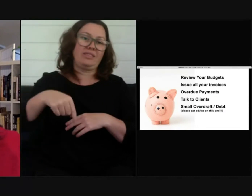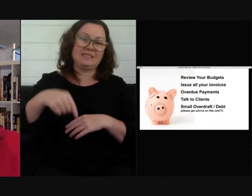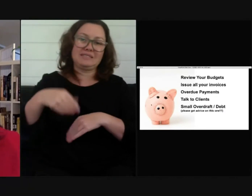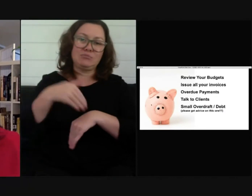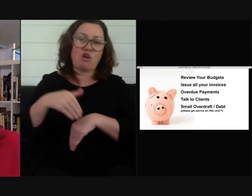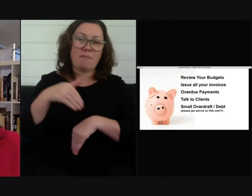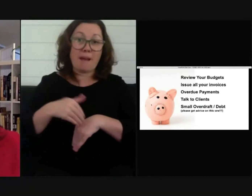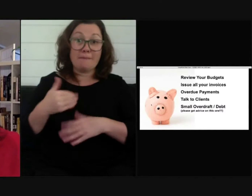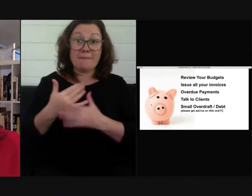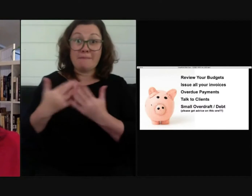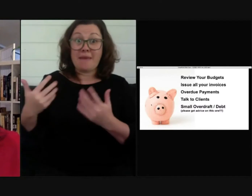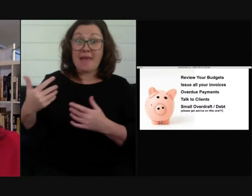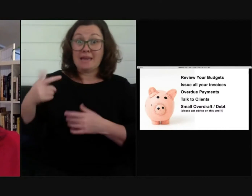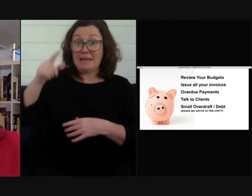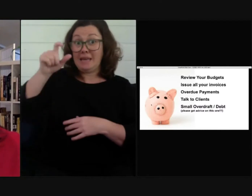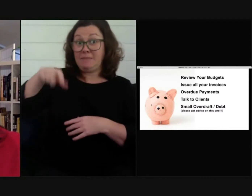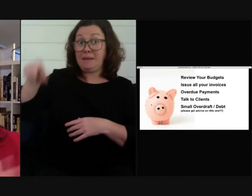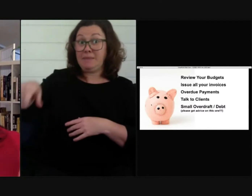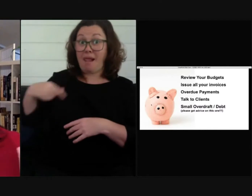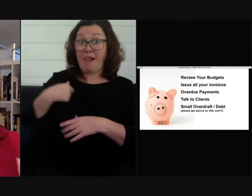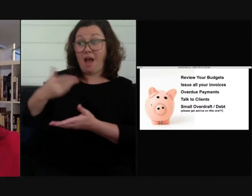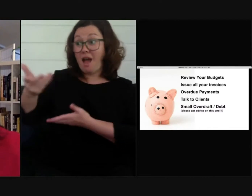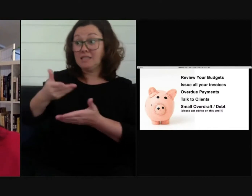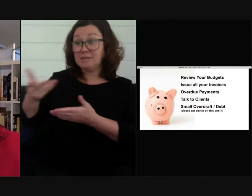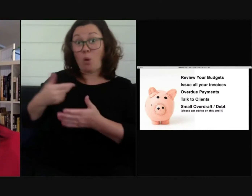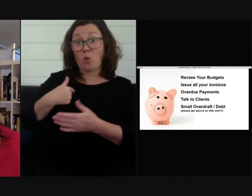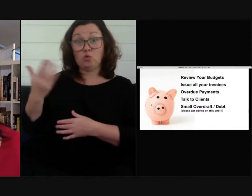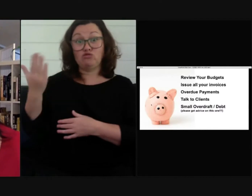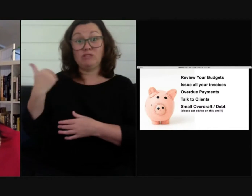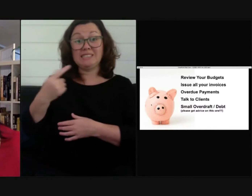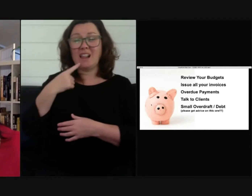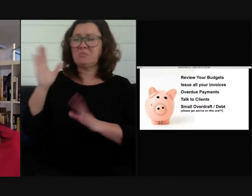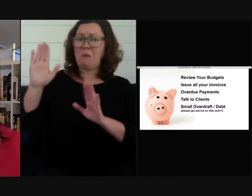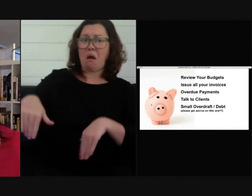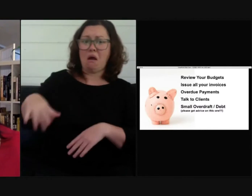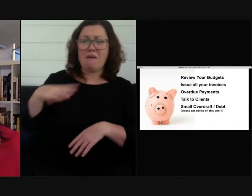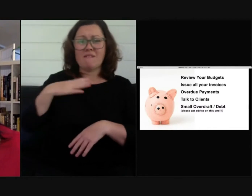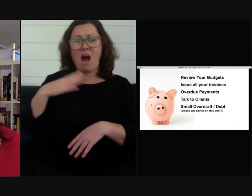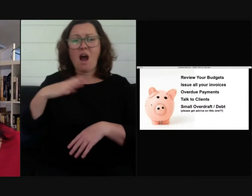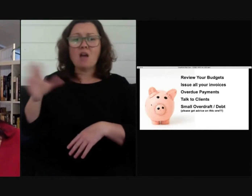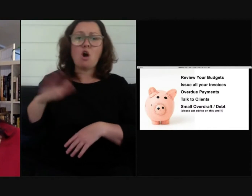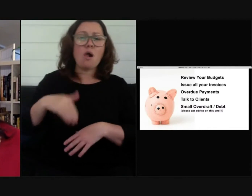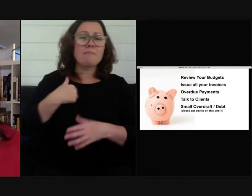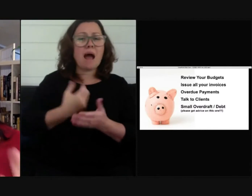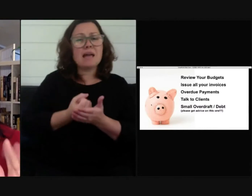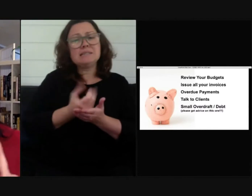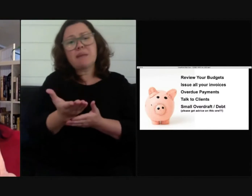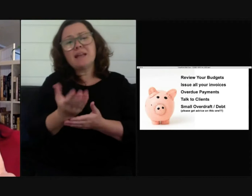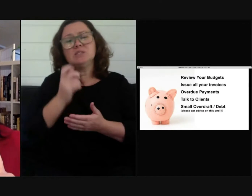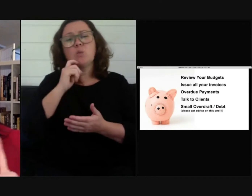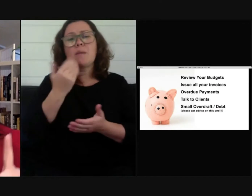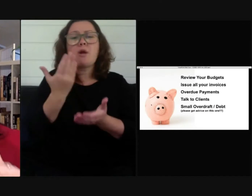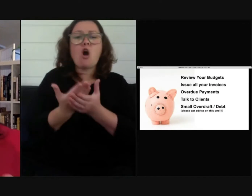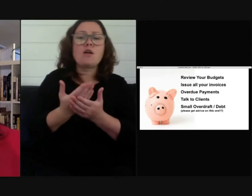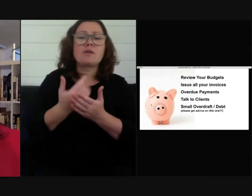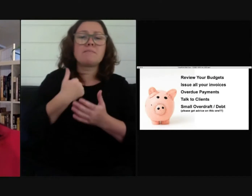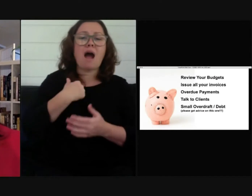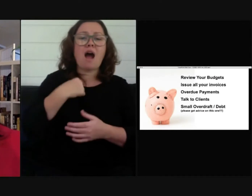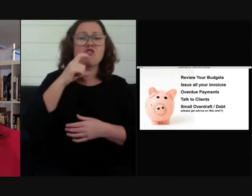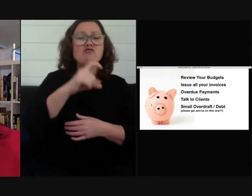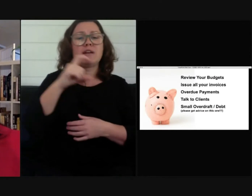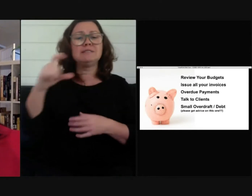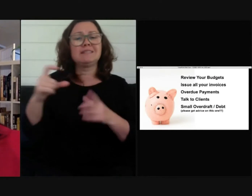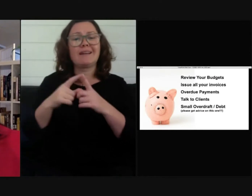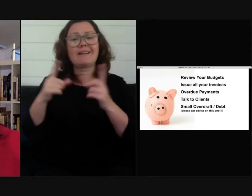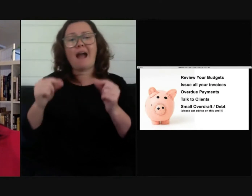that everything will be fine because they'll just put all of their expenses on their credit card and then it'll be sweet. I'm not a financial advisor, but it